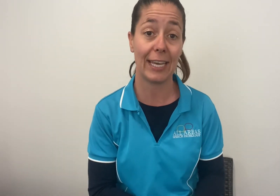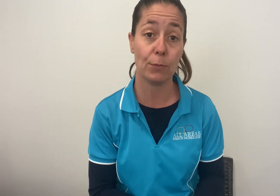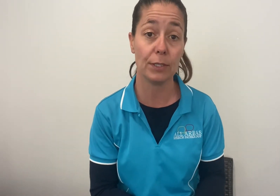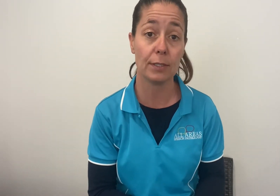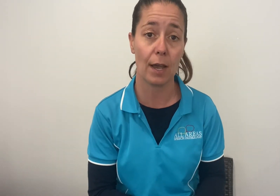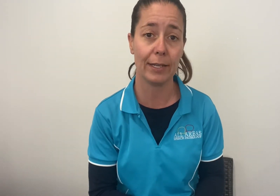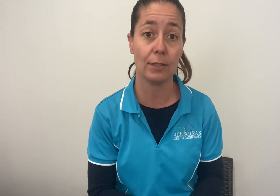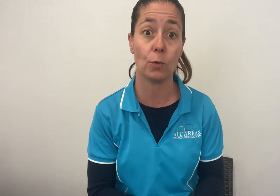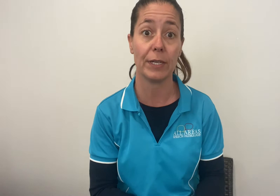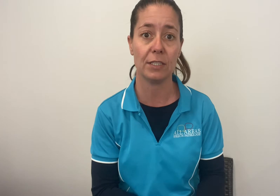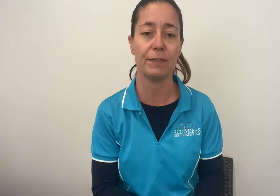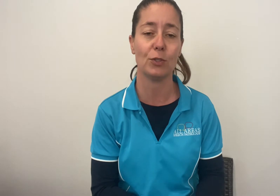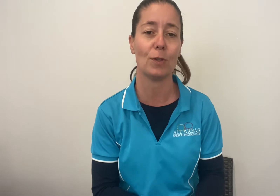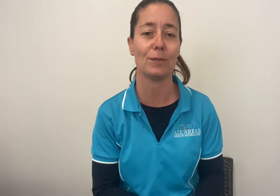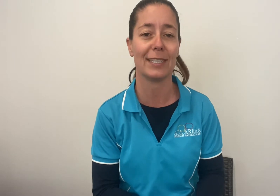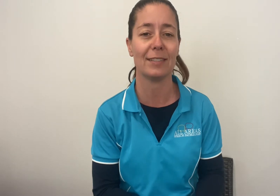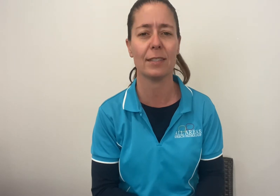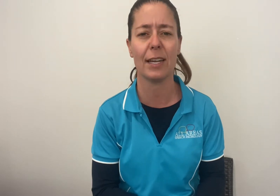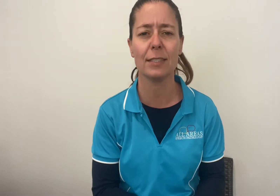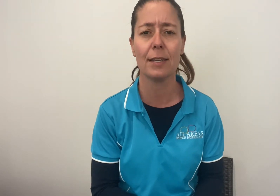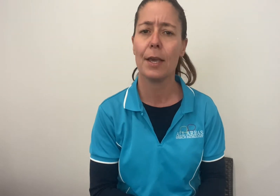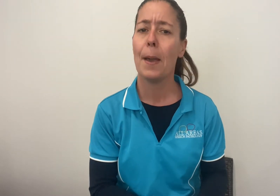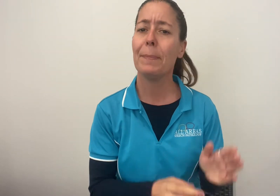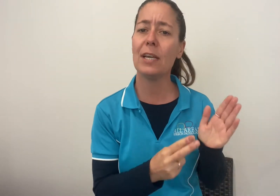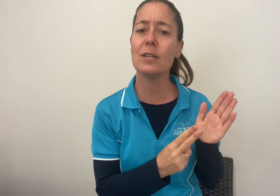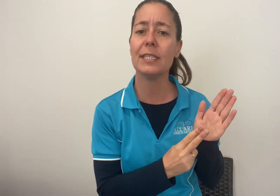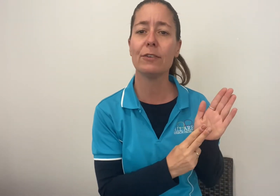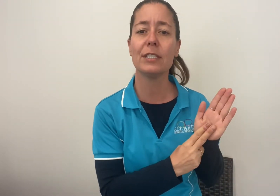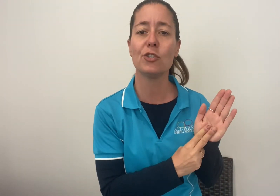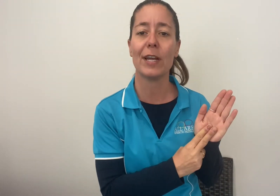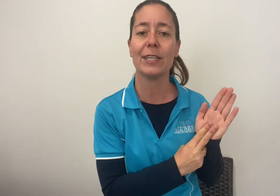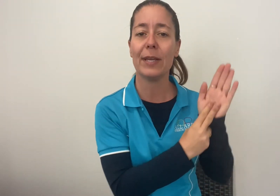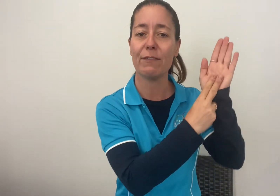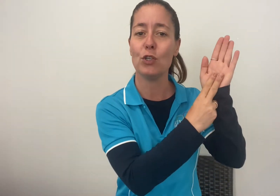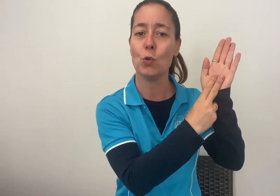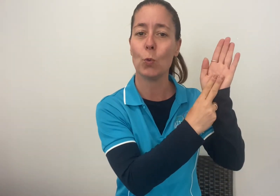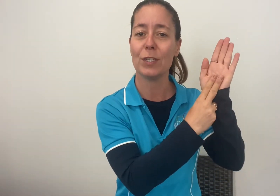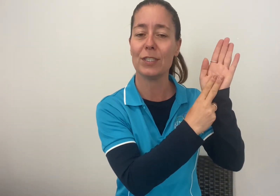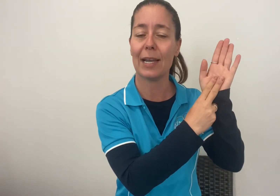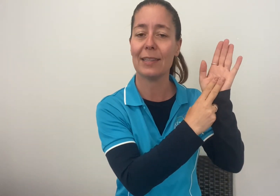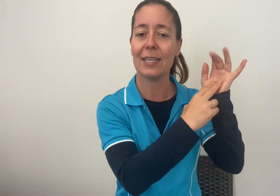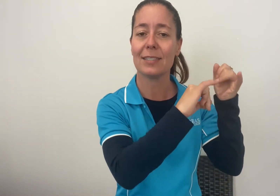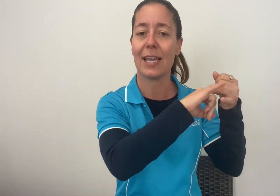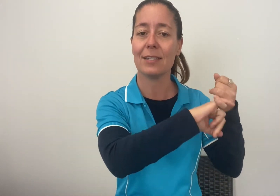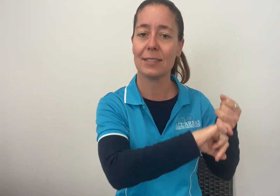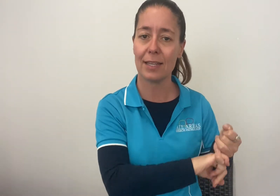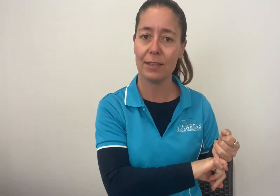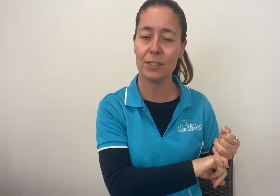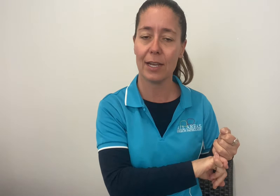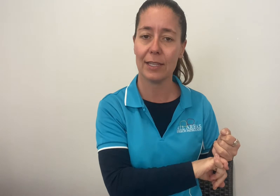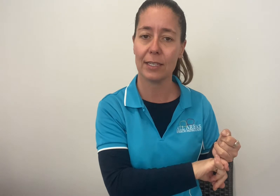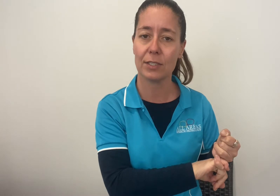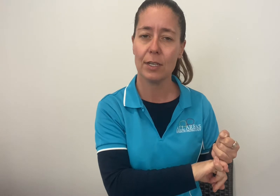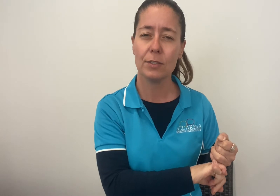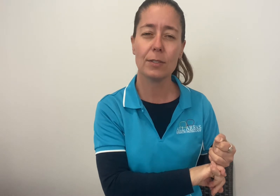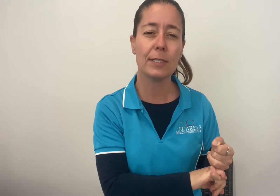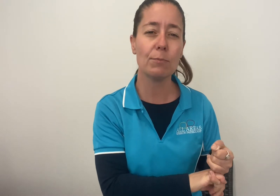keyword sign or individual Auslan signs, because here in Australia we have a northern dialect and a southern dialect. So sometimes